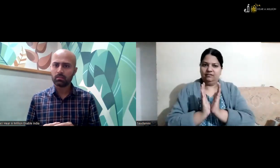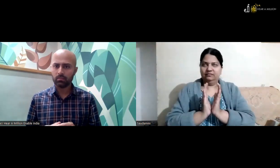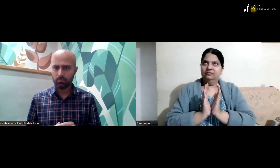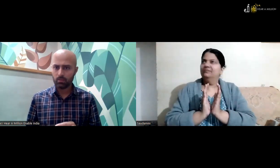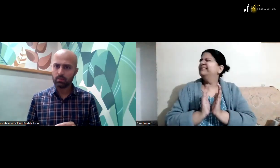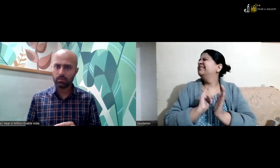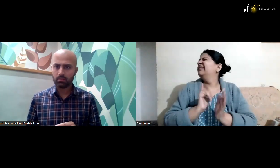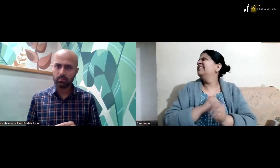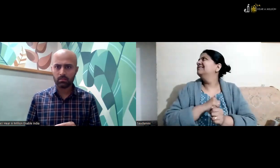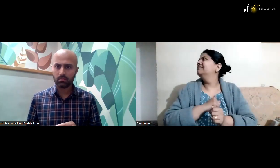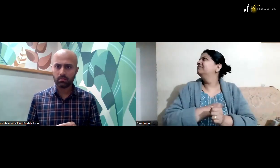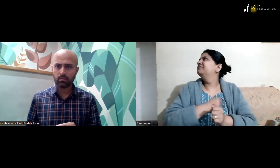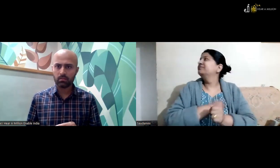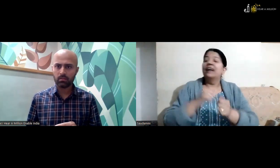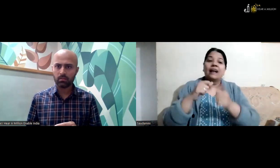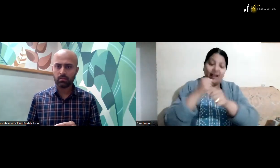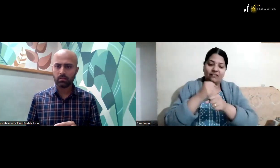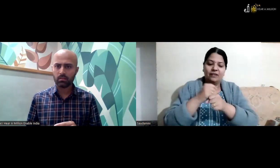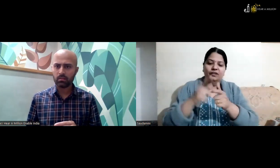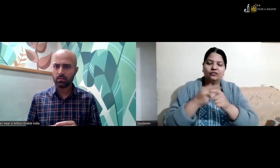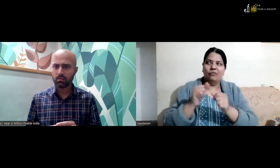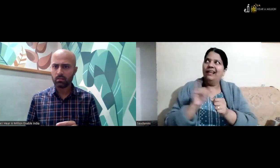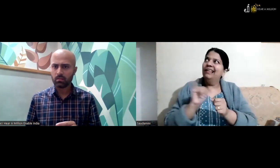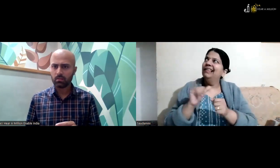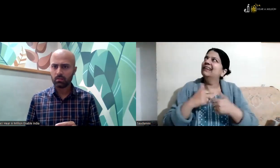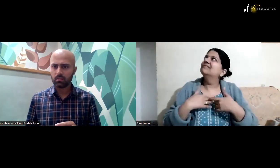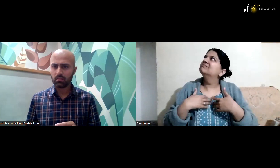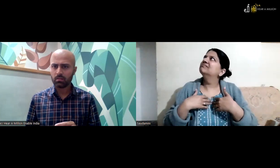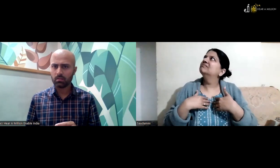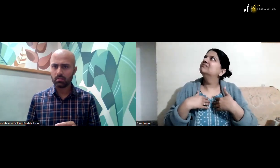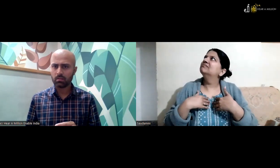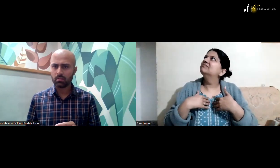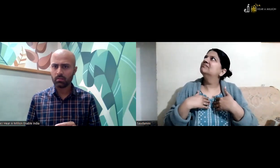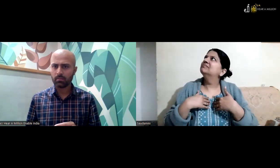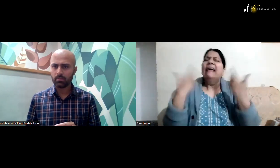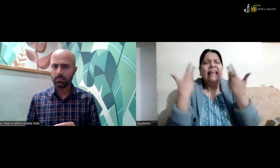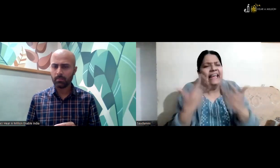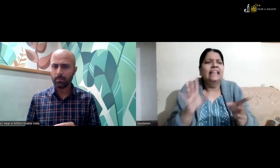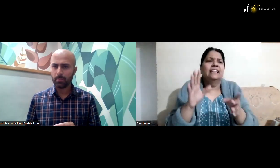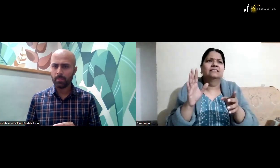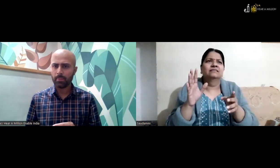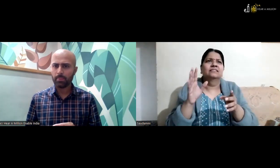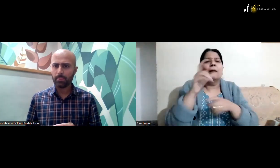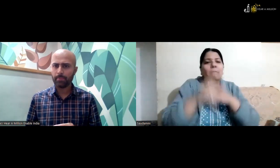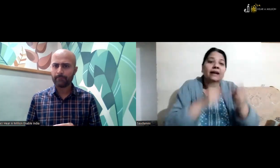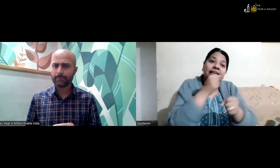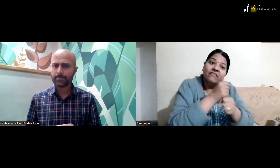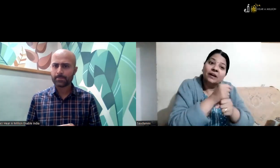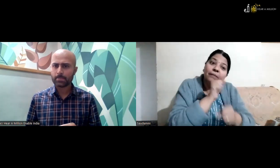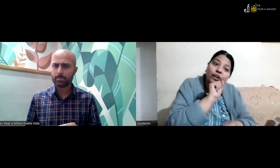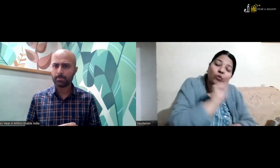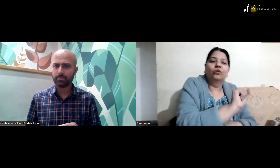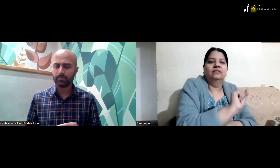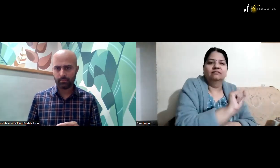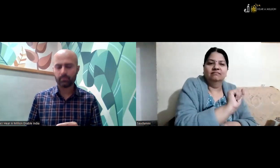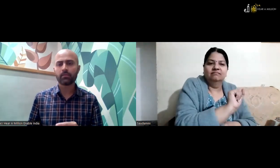something like in the job. No, no, no. I'm very sorry. Not for the insurance or job. Just a minute. I